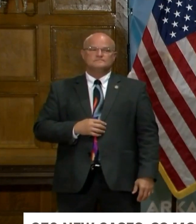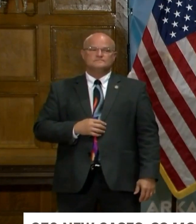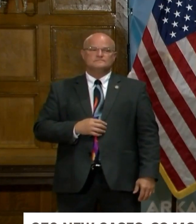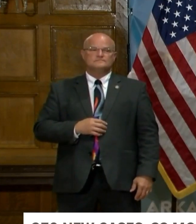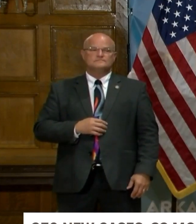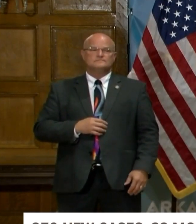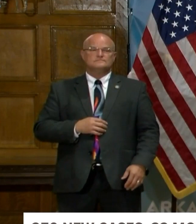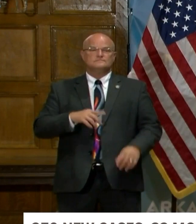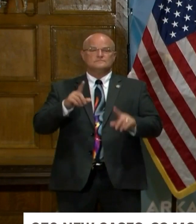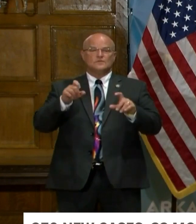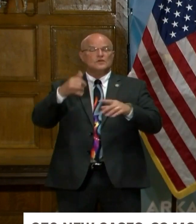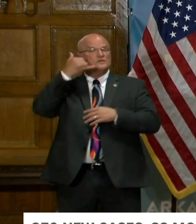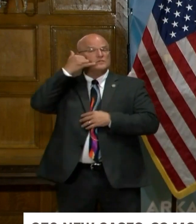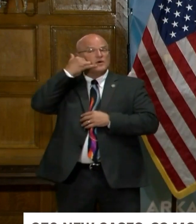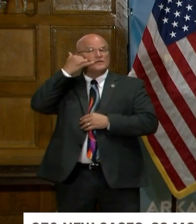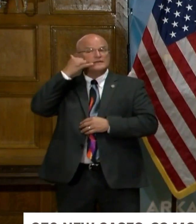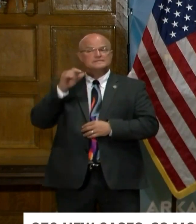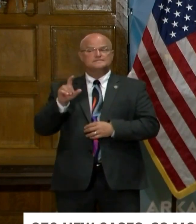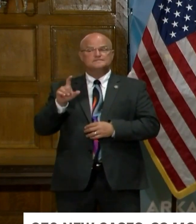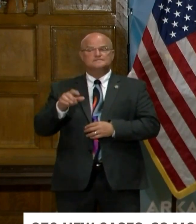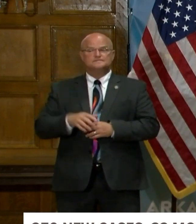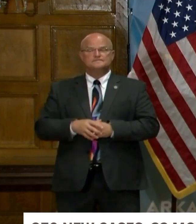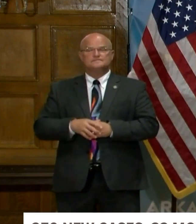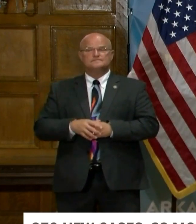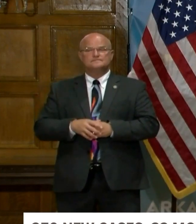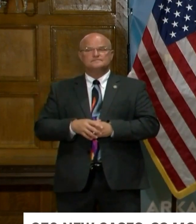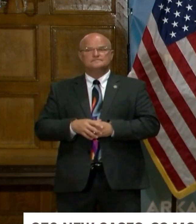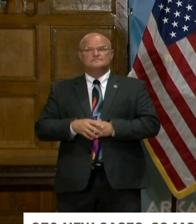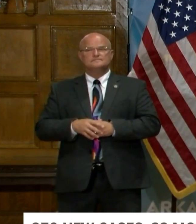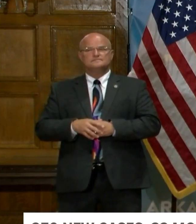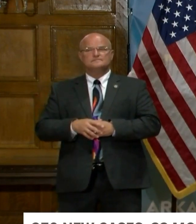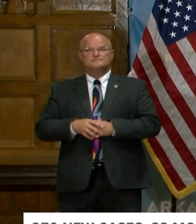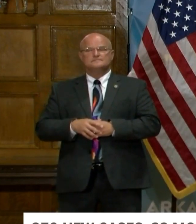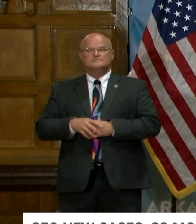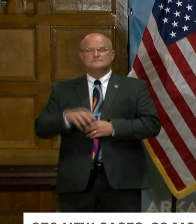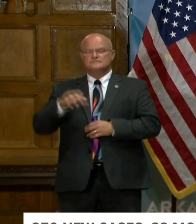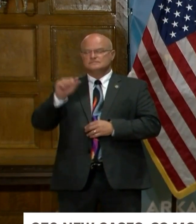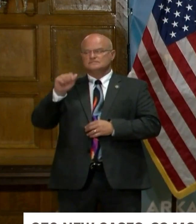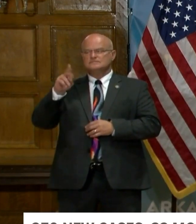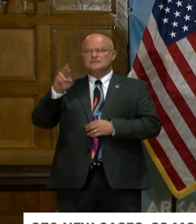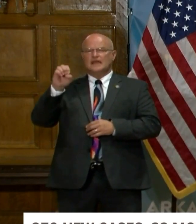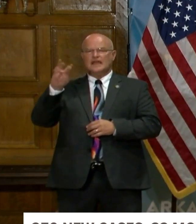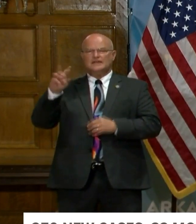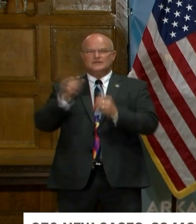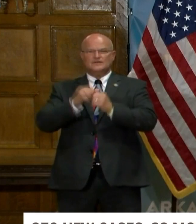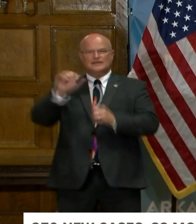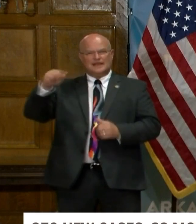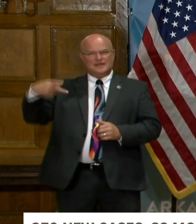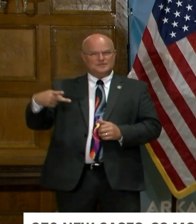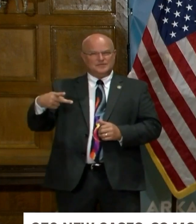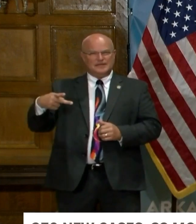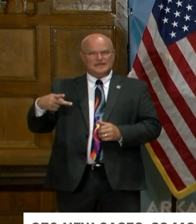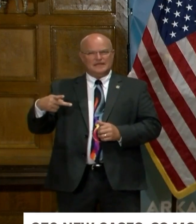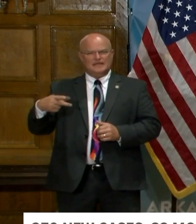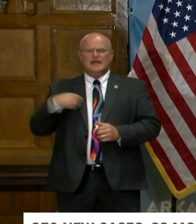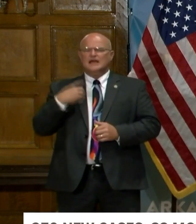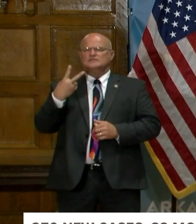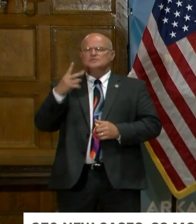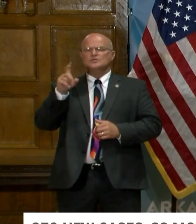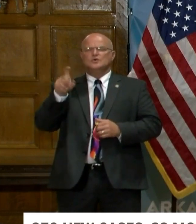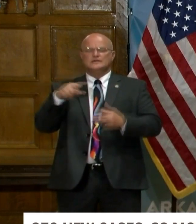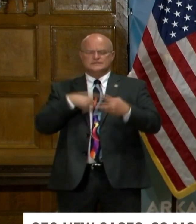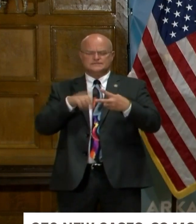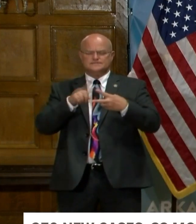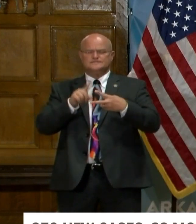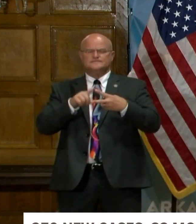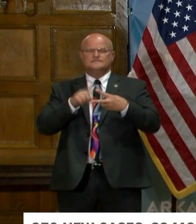Are there any questions remotely? Yeah, Governor, this is Andrew with AP. Had two questions.